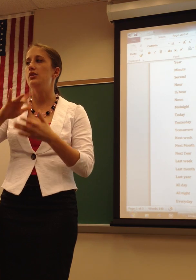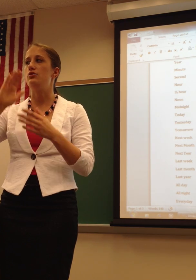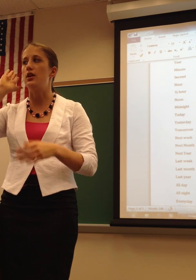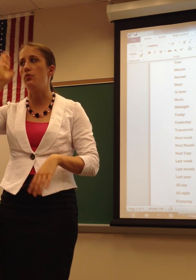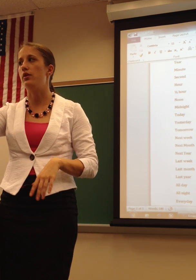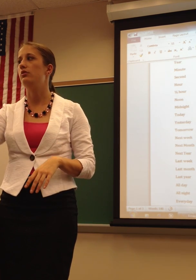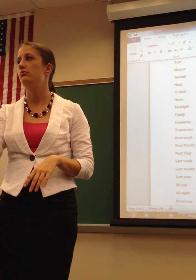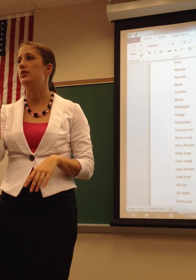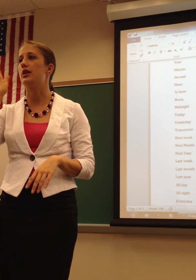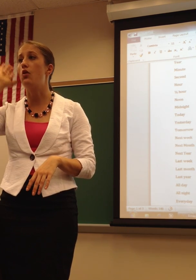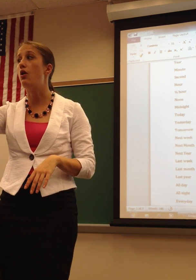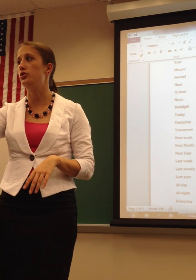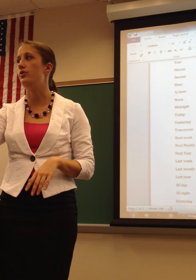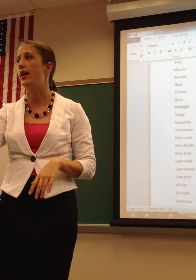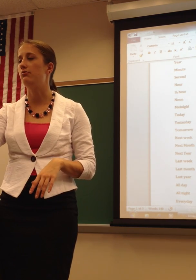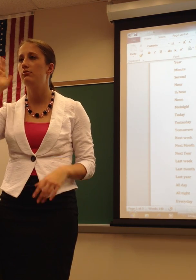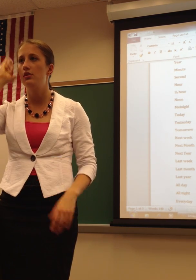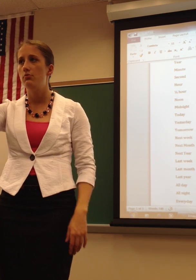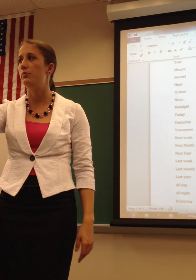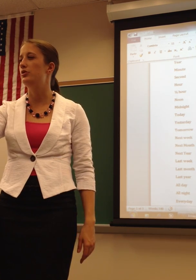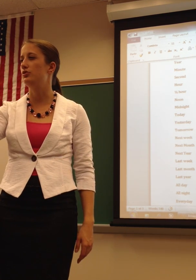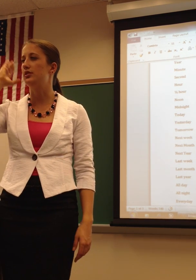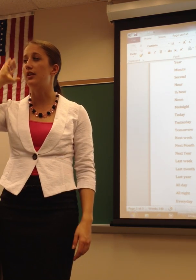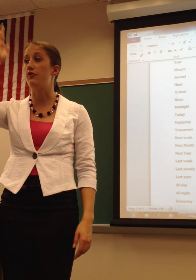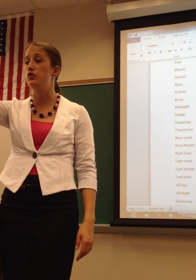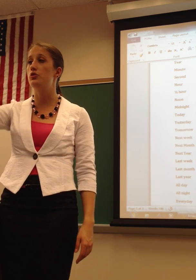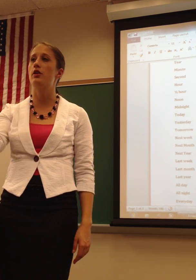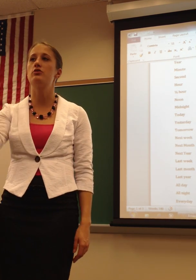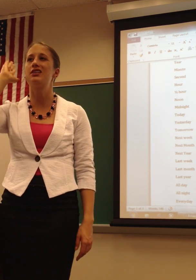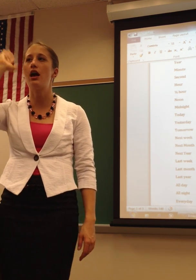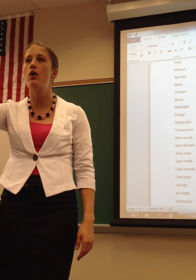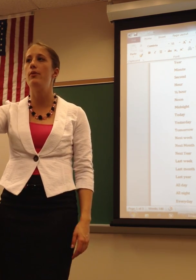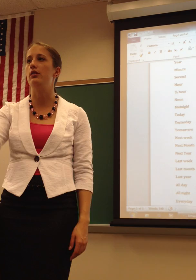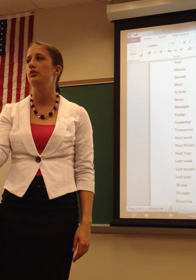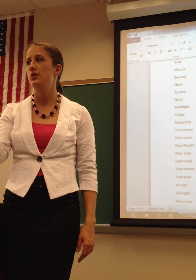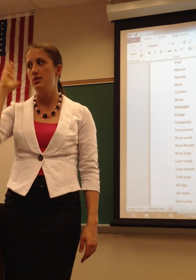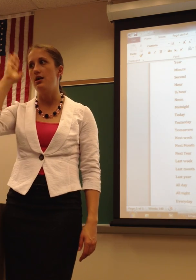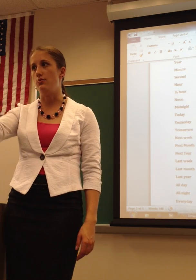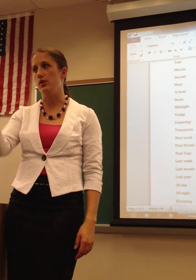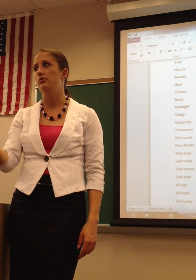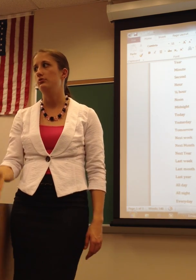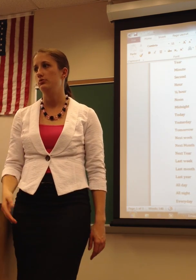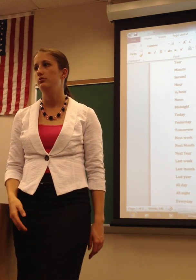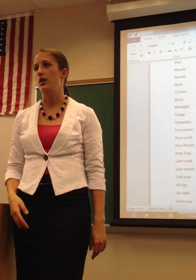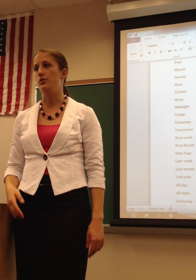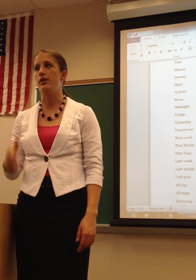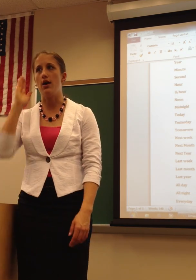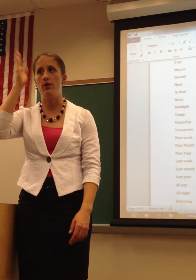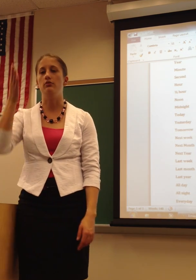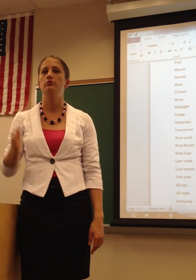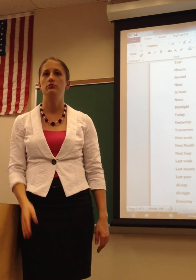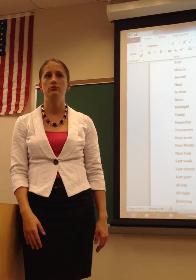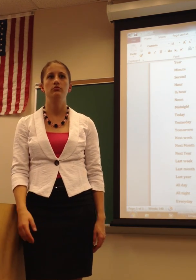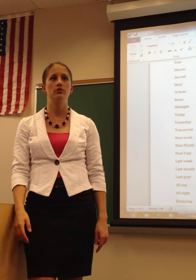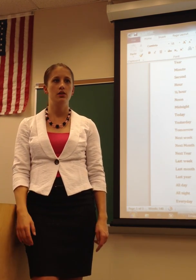say will. It means like, oh, I'll do that. Remember I told you the sign for future, but also it's like, oh, I will. I will. I will do that. I will.